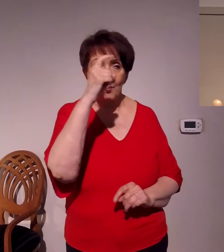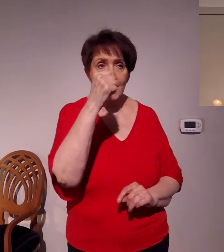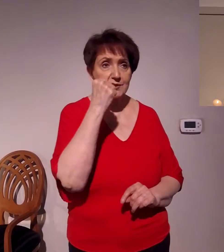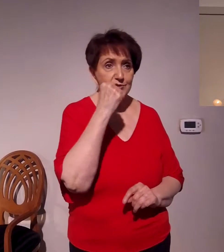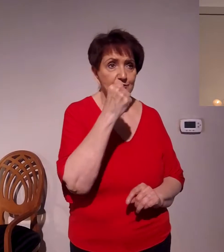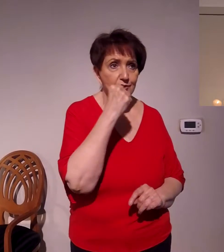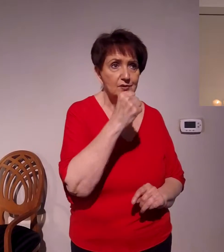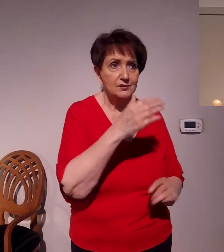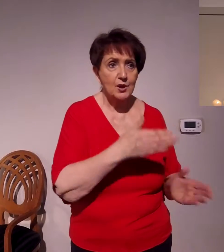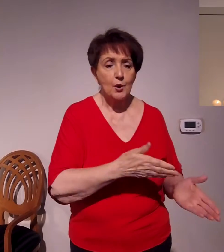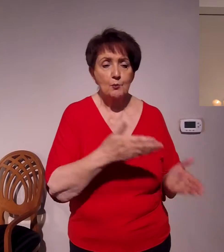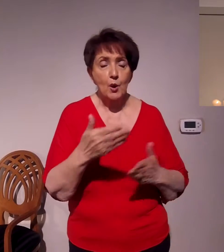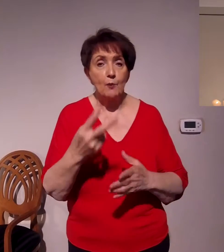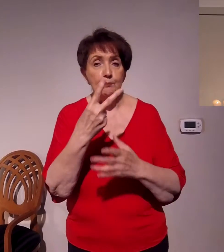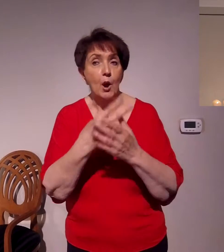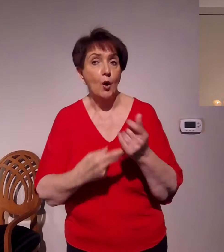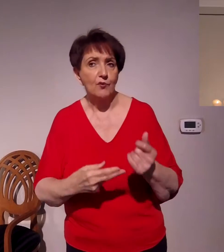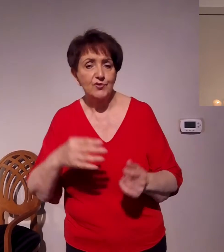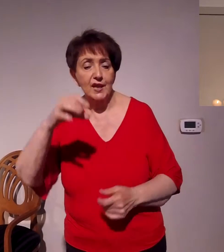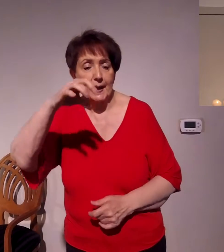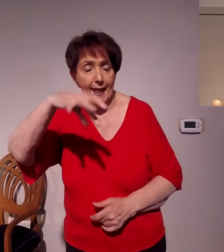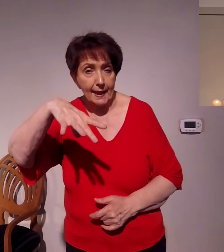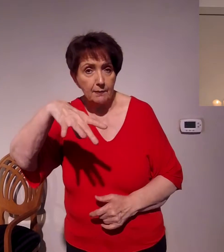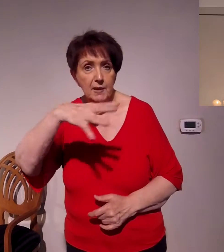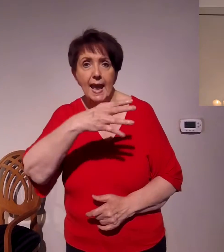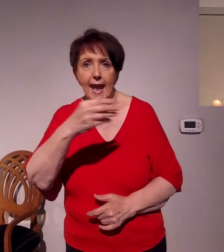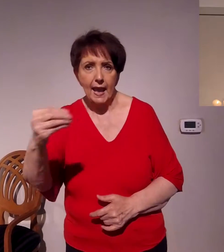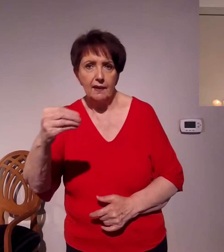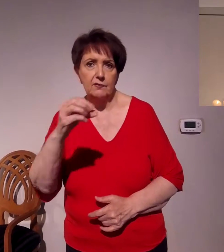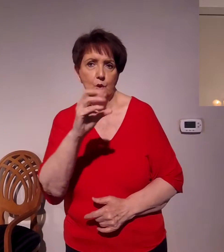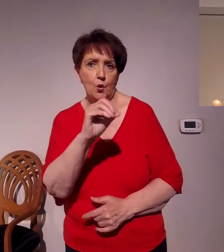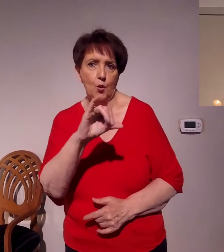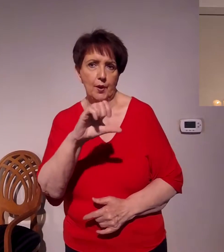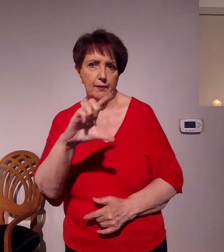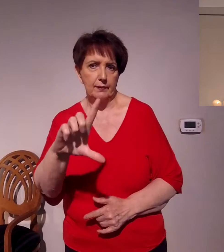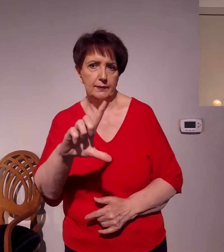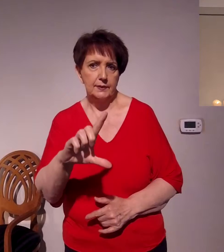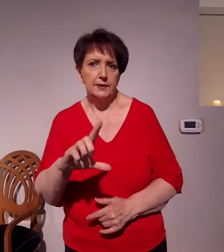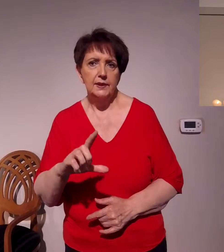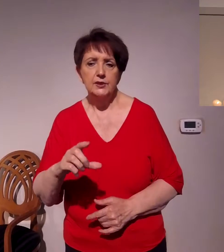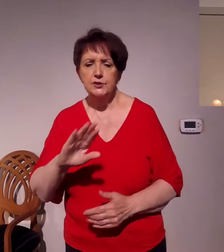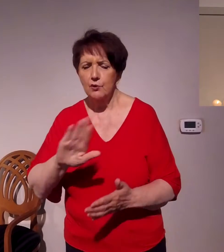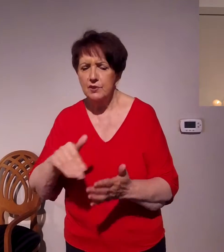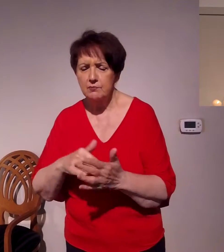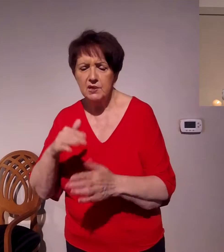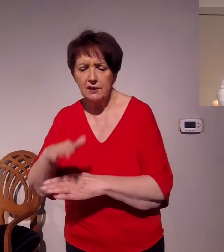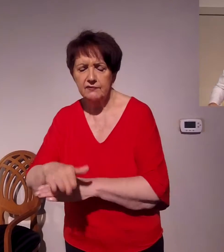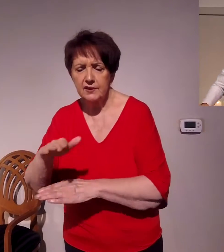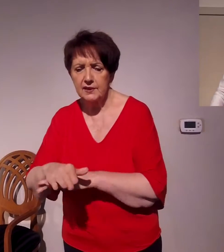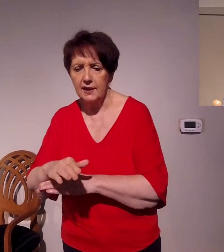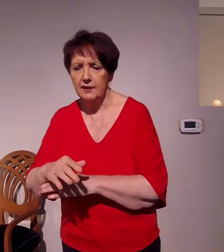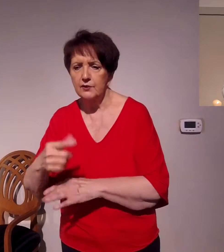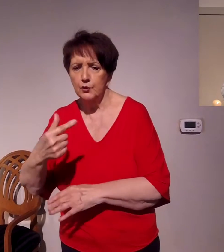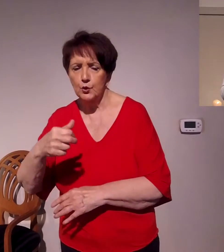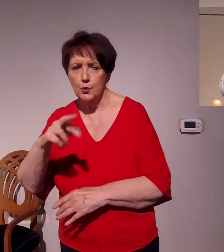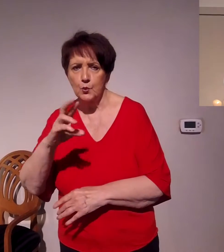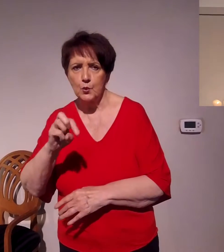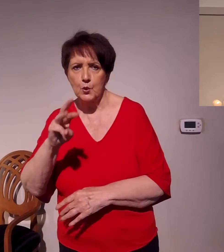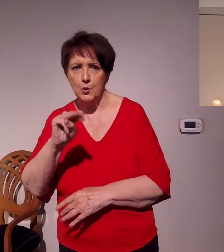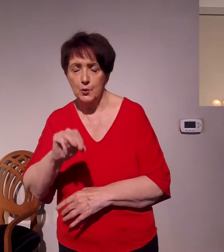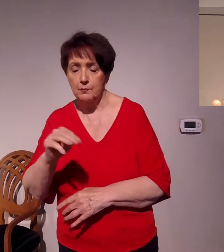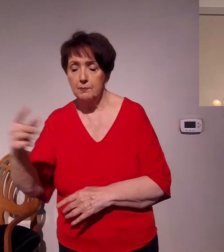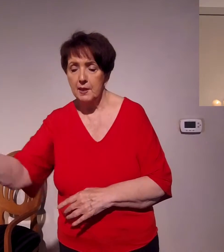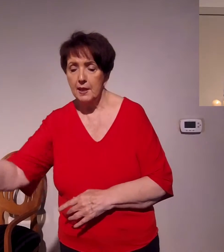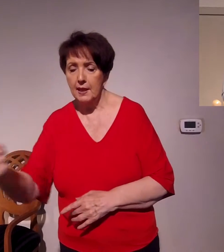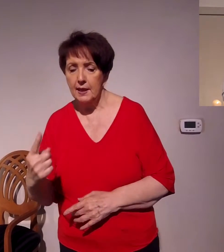the oil with them. Okay? In the middle of the night, the bridegroom came, and basically they all arose and